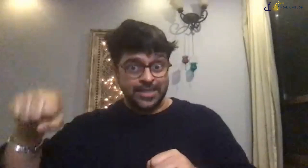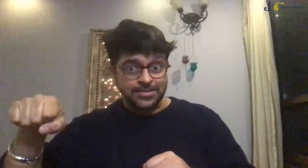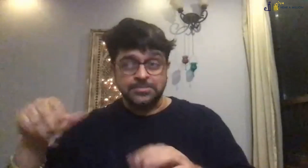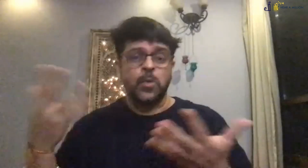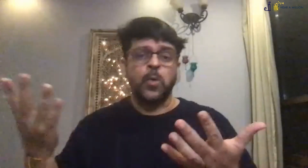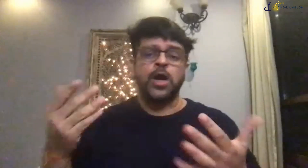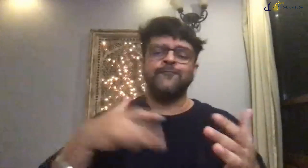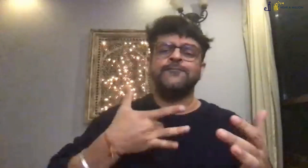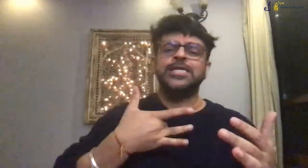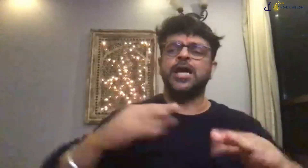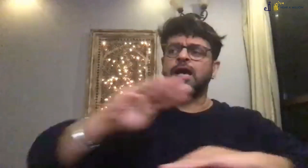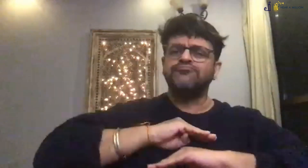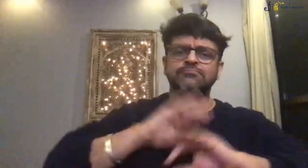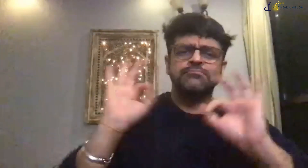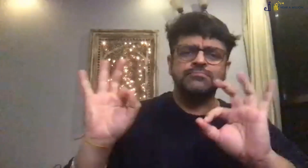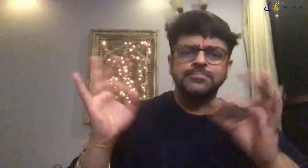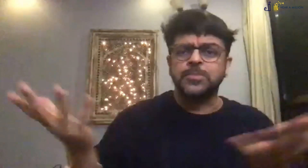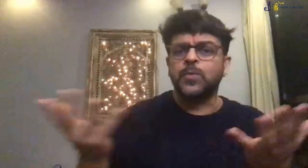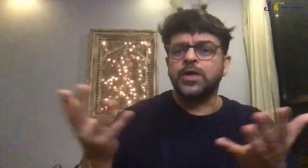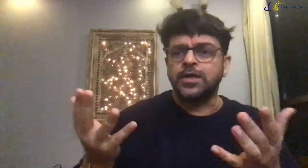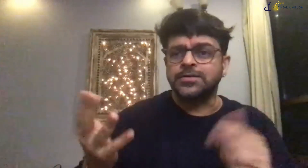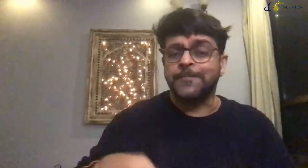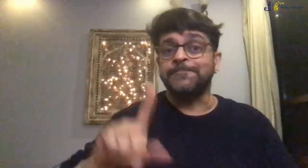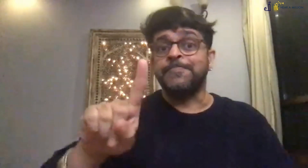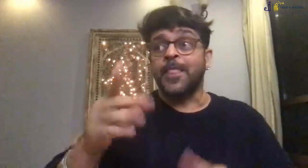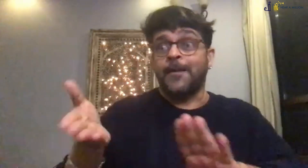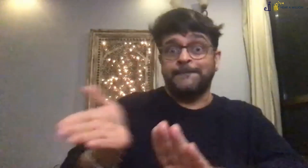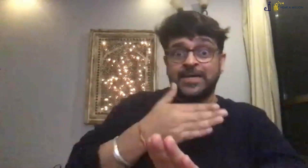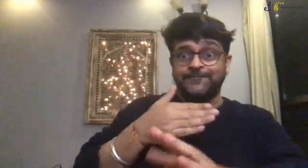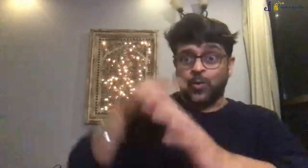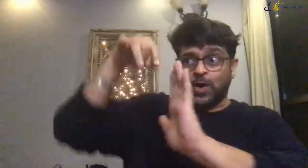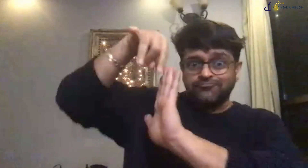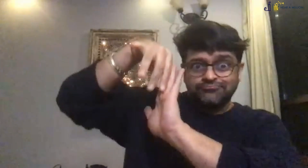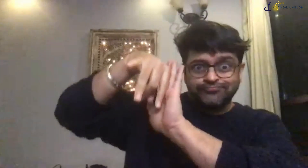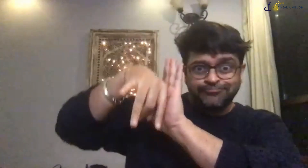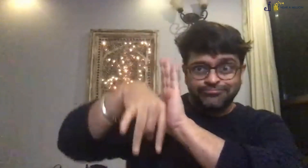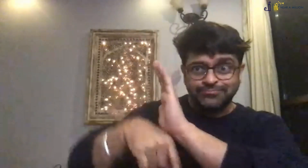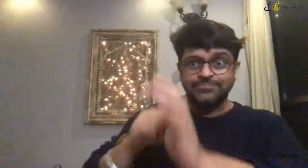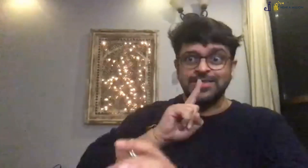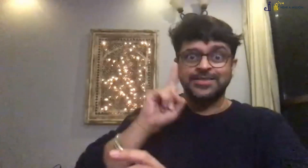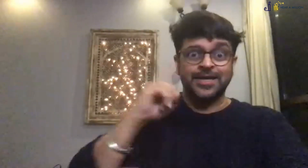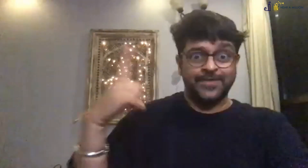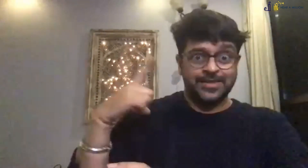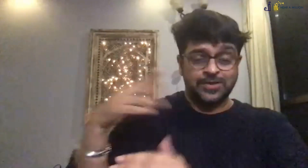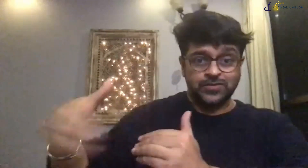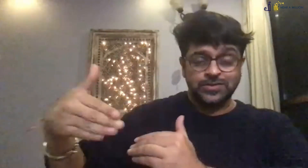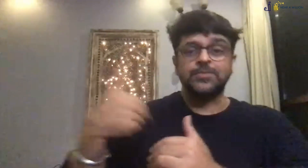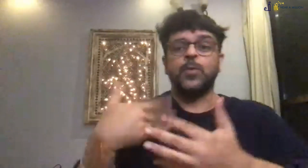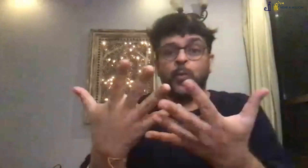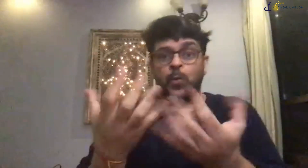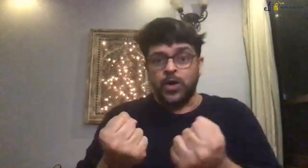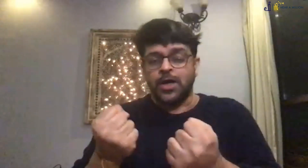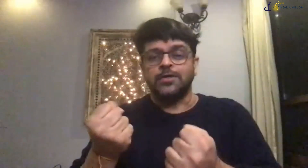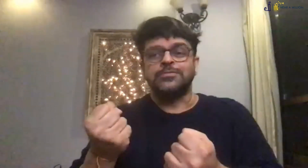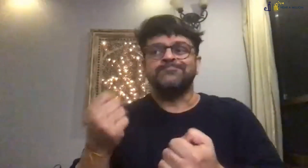do we need more leaders? Yes. Or do we feel that, we have enough number of leaders? However, before going in depth about the deaf